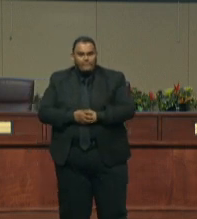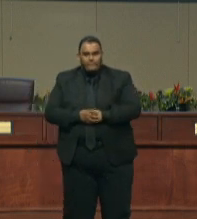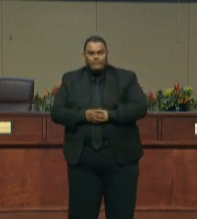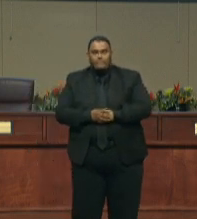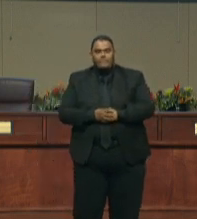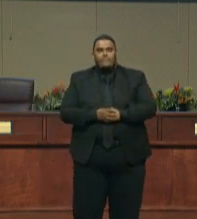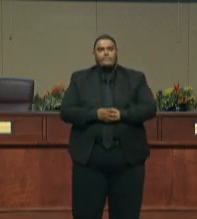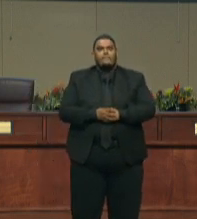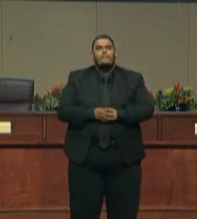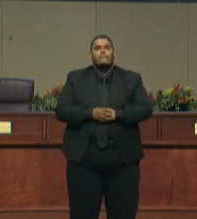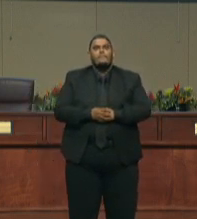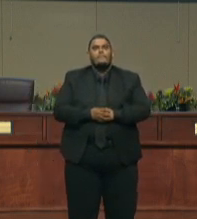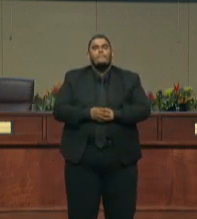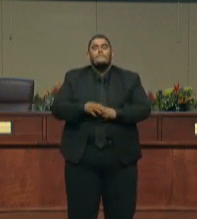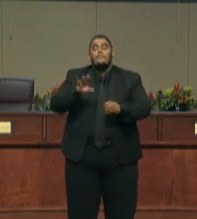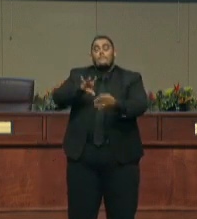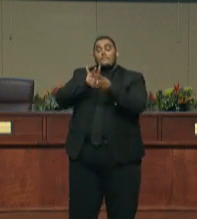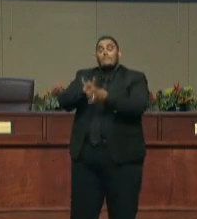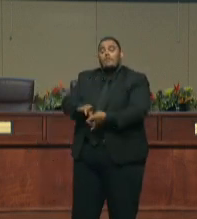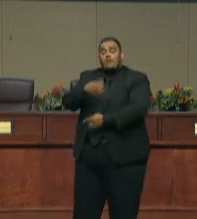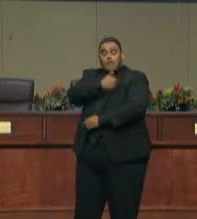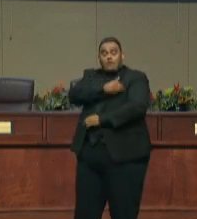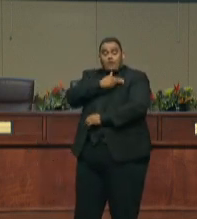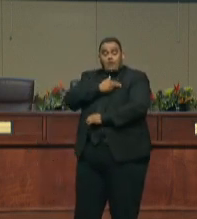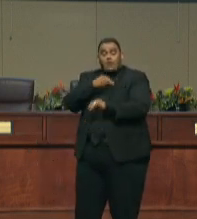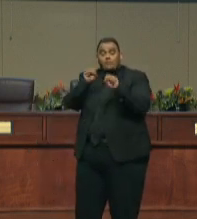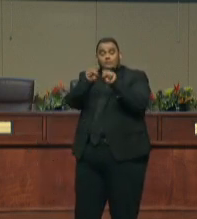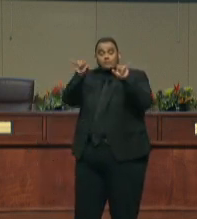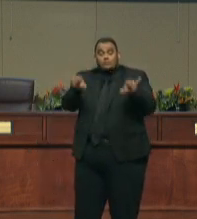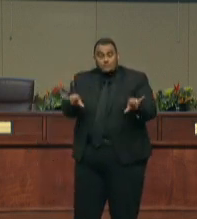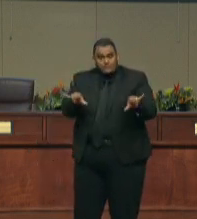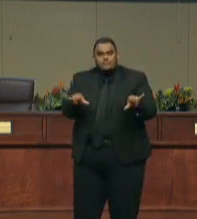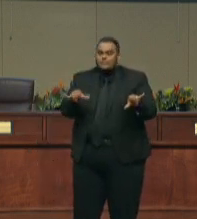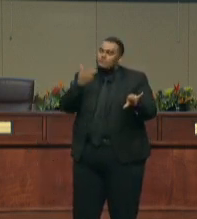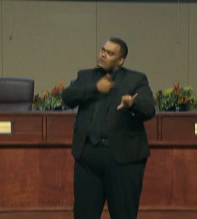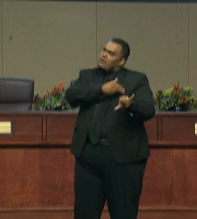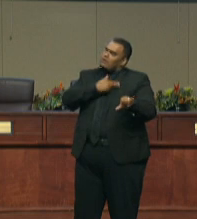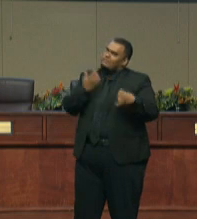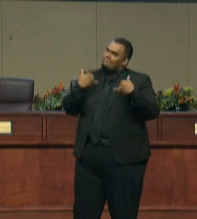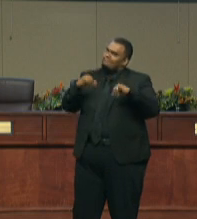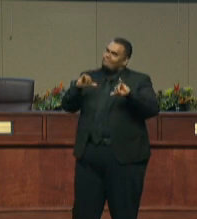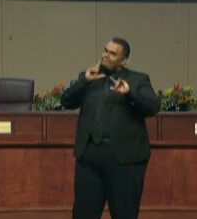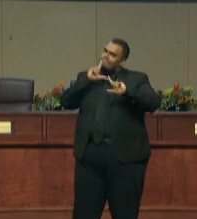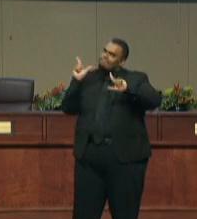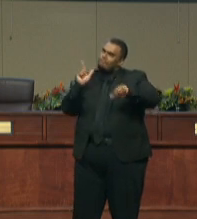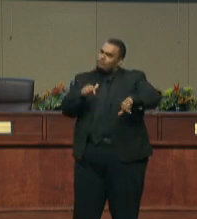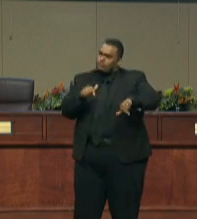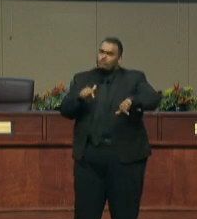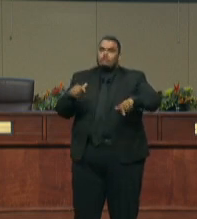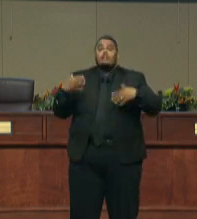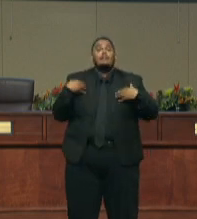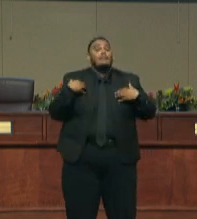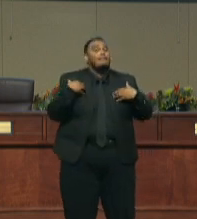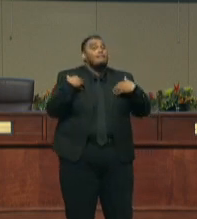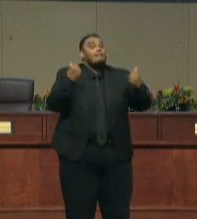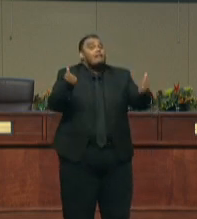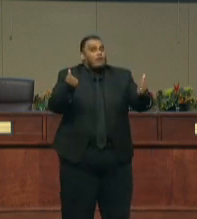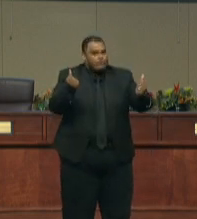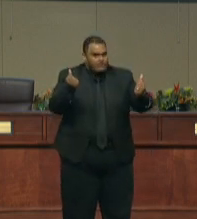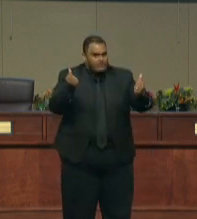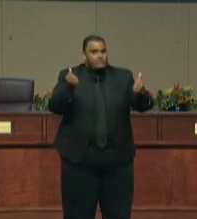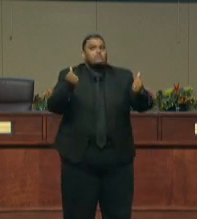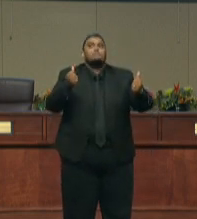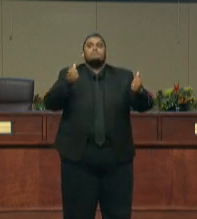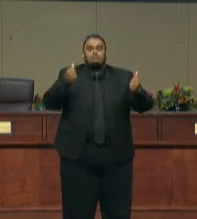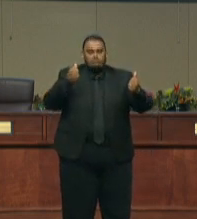With regard to hospital systems, the hospital continued to report a healthy inventory of